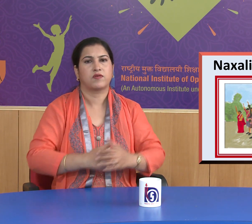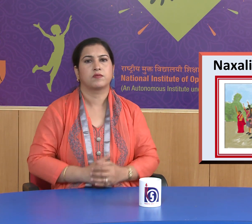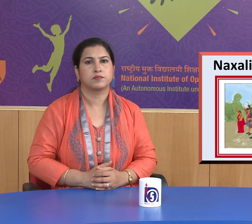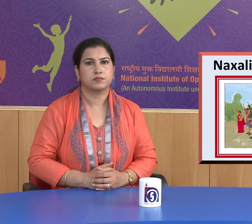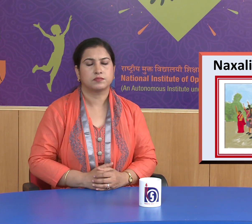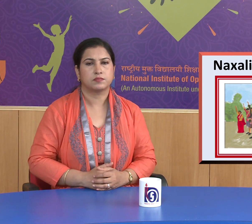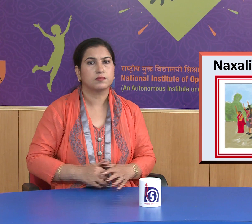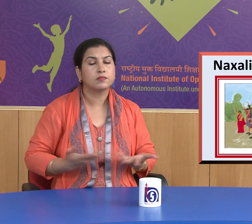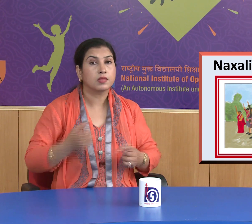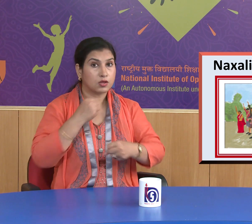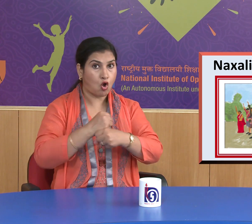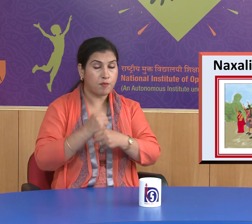the government officers